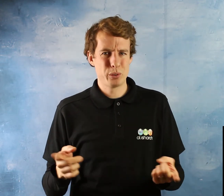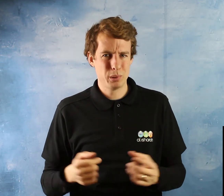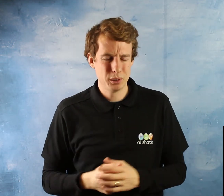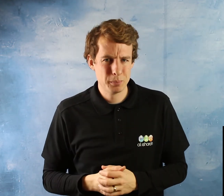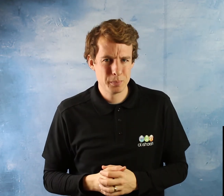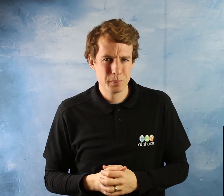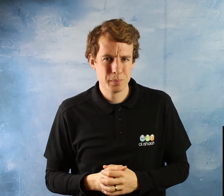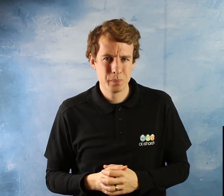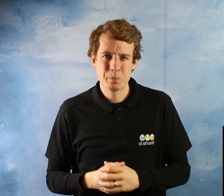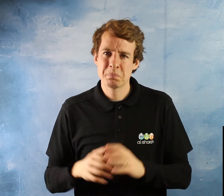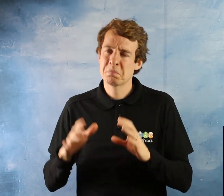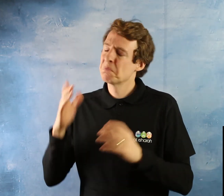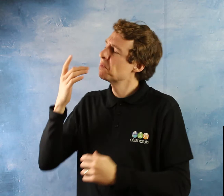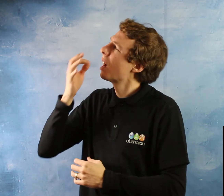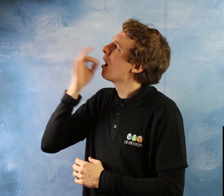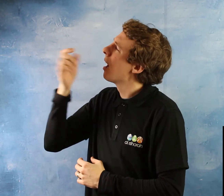arrogance, showing off,